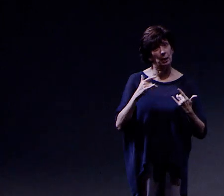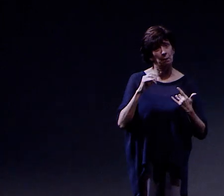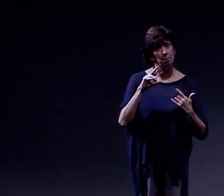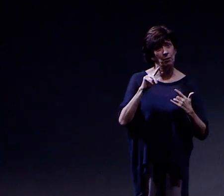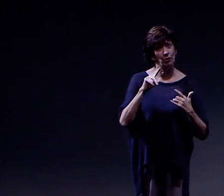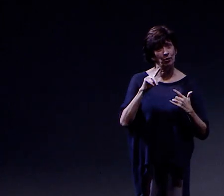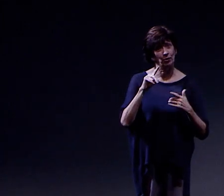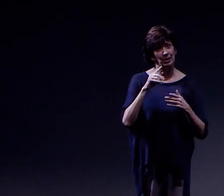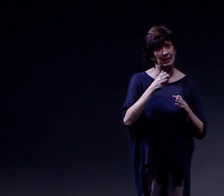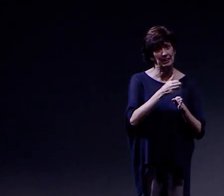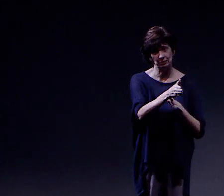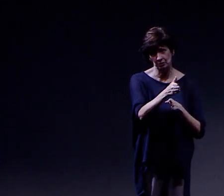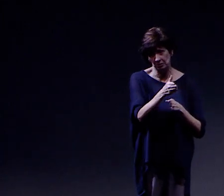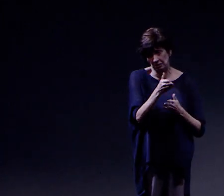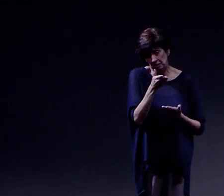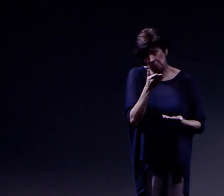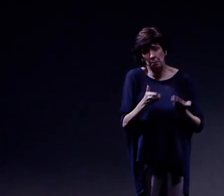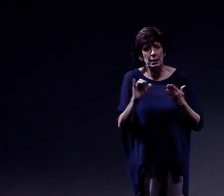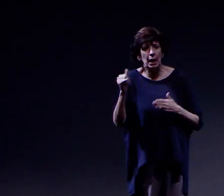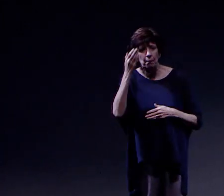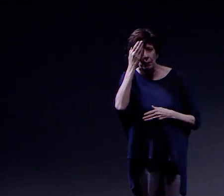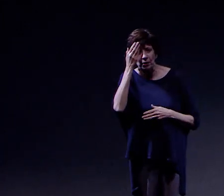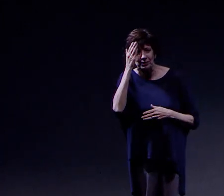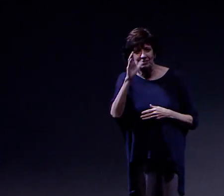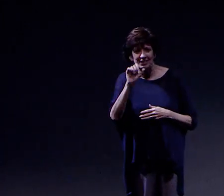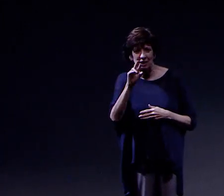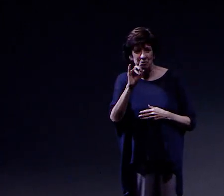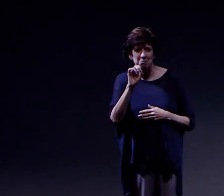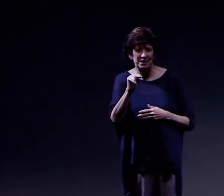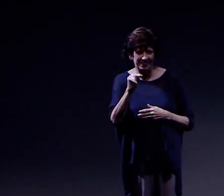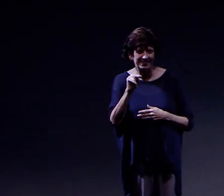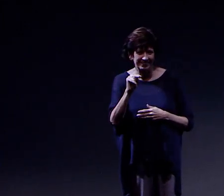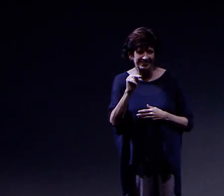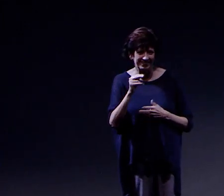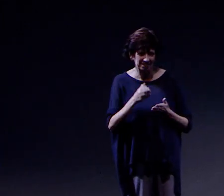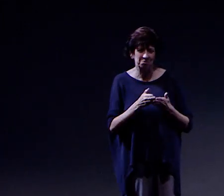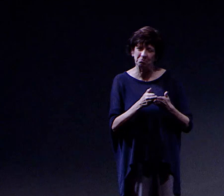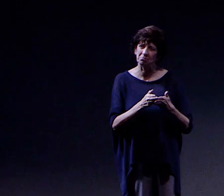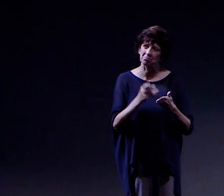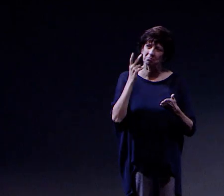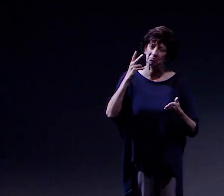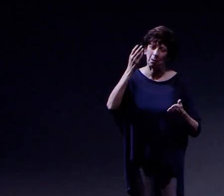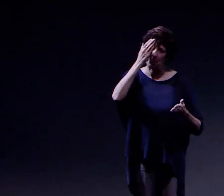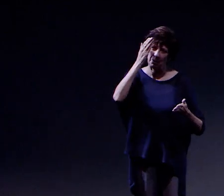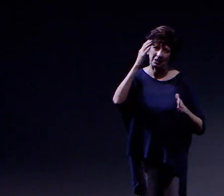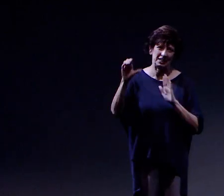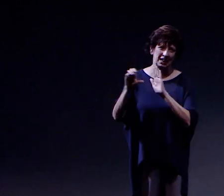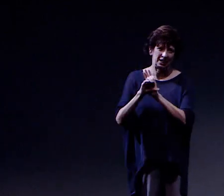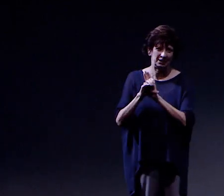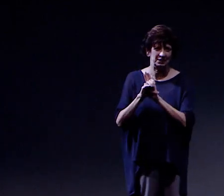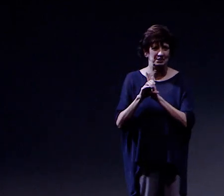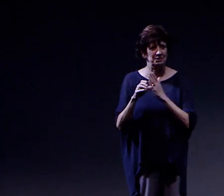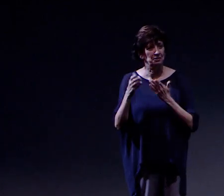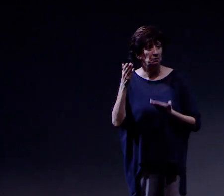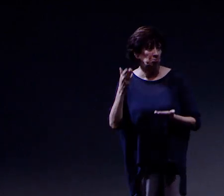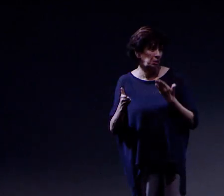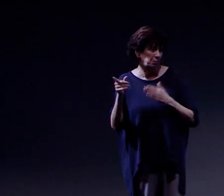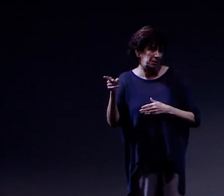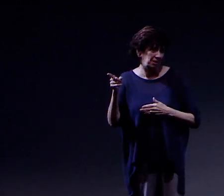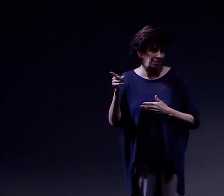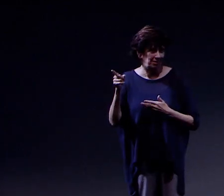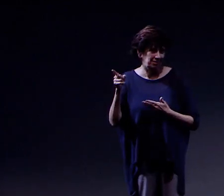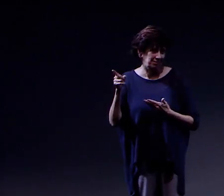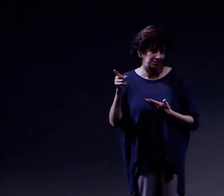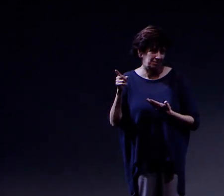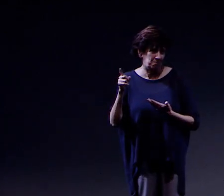You might, in like the Pirates of the Caribbean, you know, you pass the passive pirate characters. Well, there might be a day come that